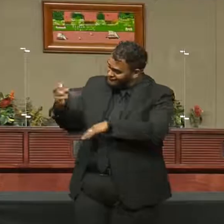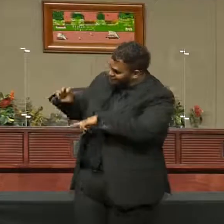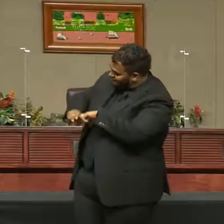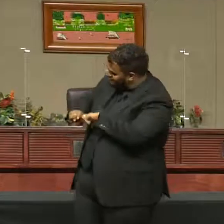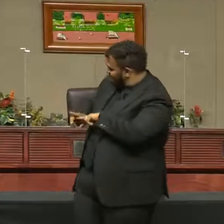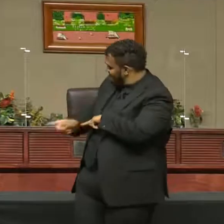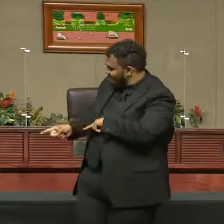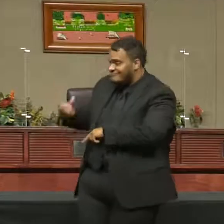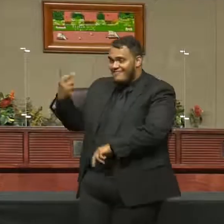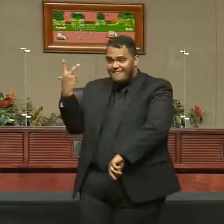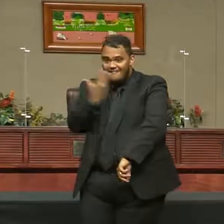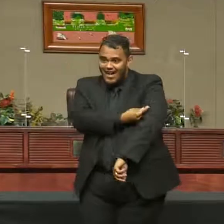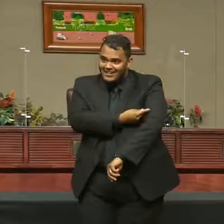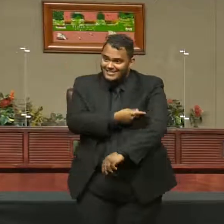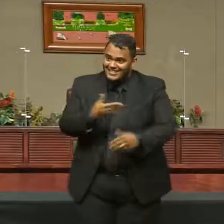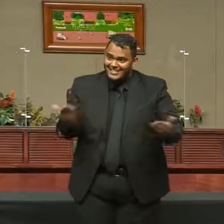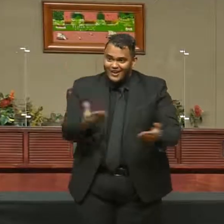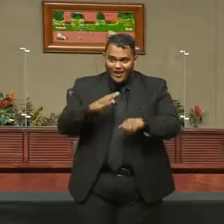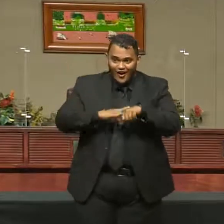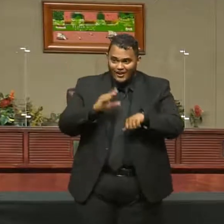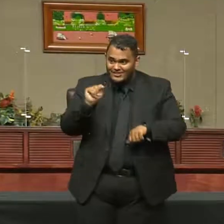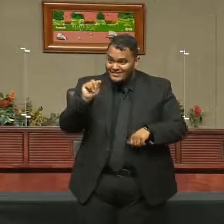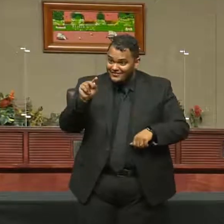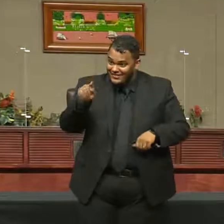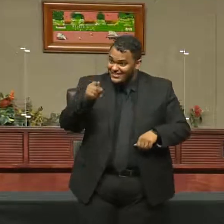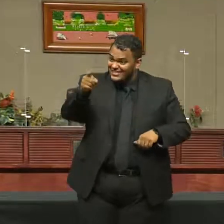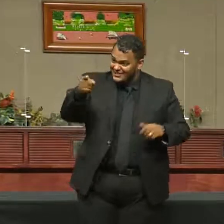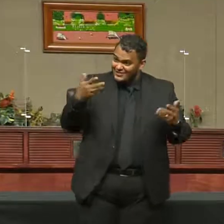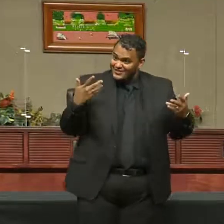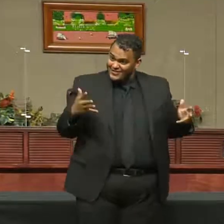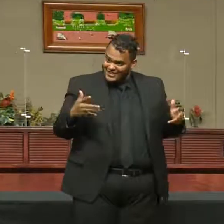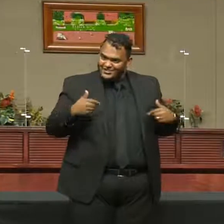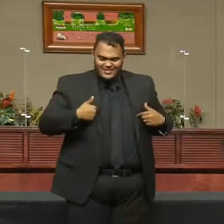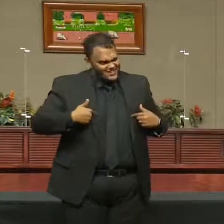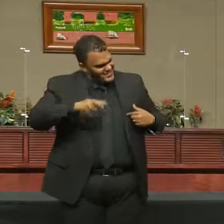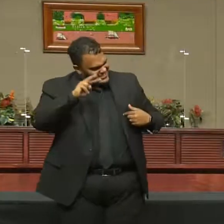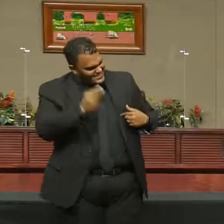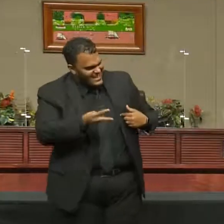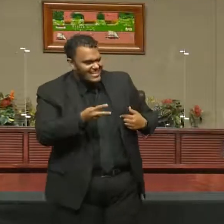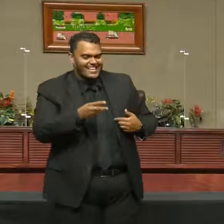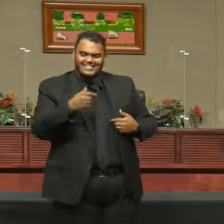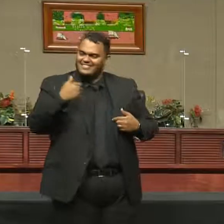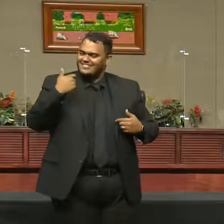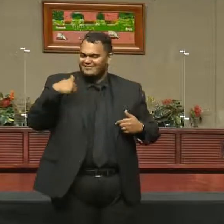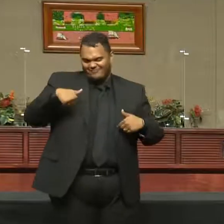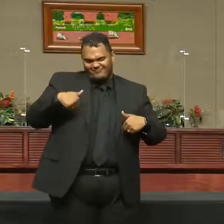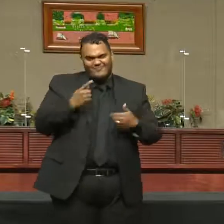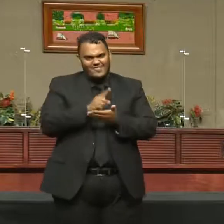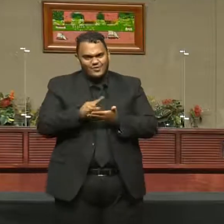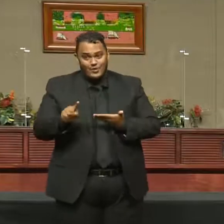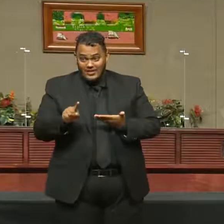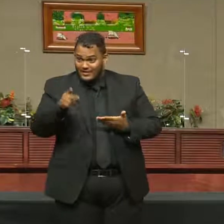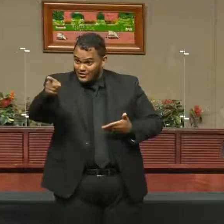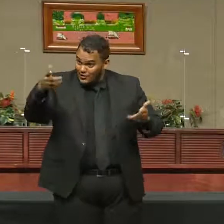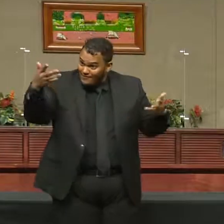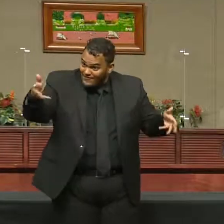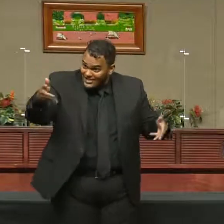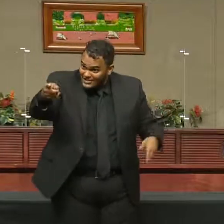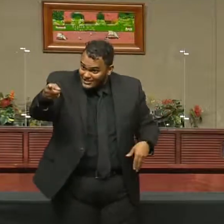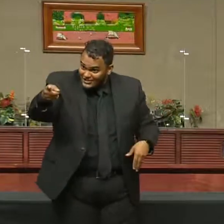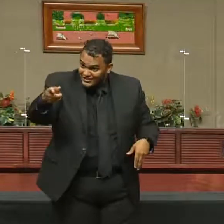on television. Will that work? Have you been vaccinated yet? Got my second dose. Okay. You've already had the second